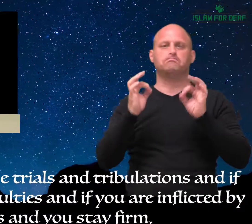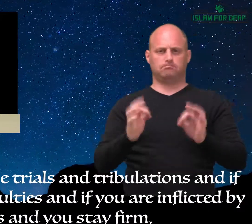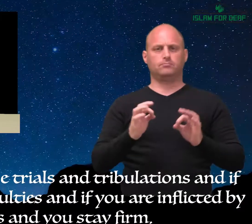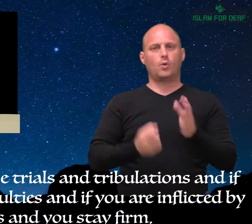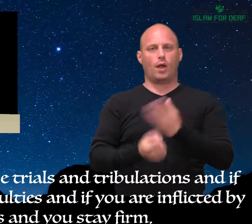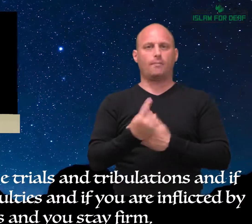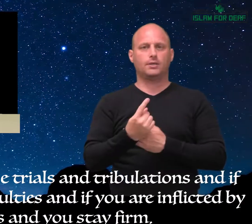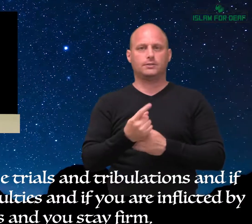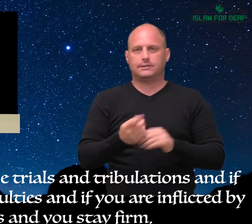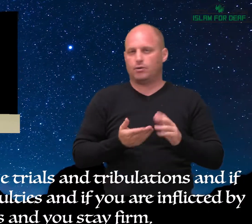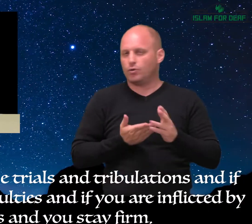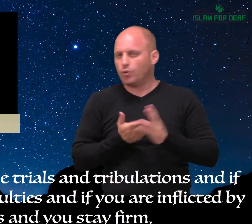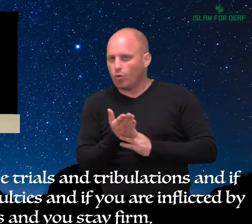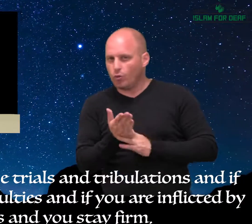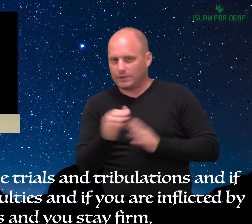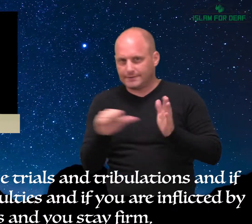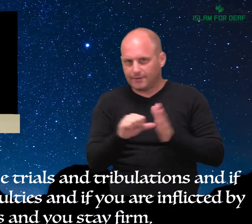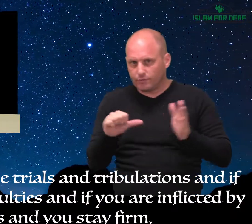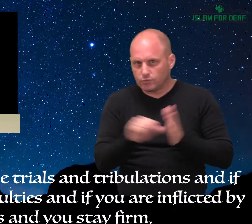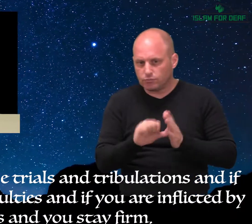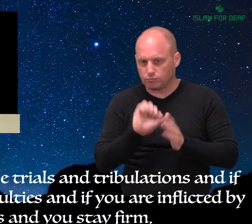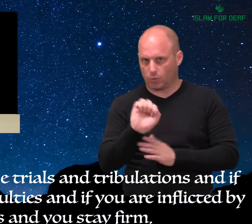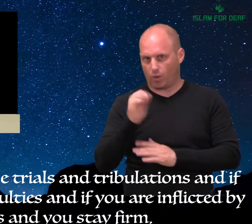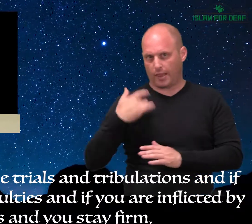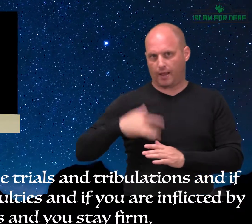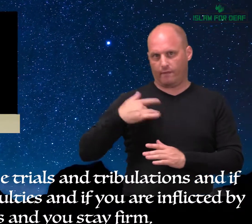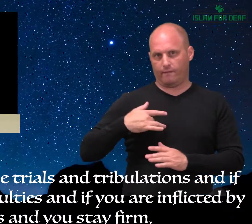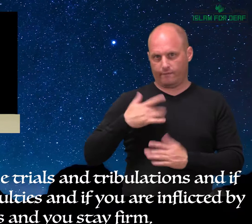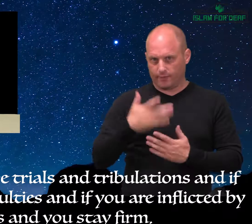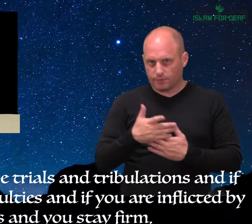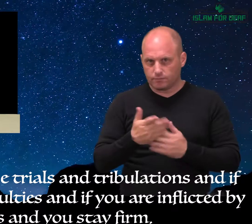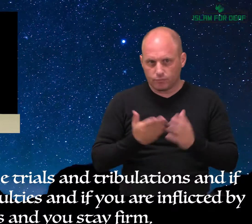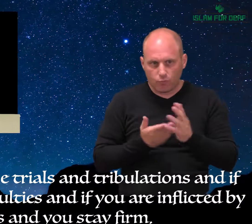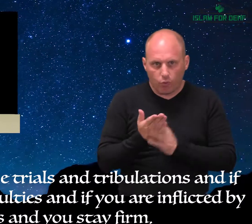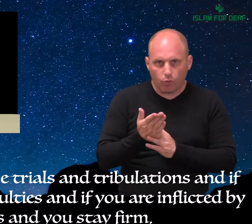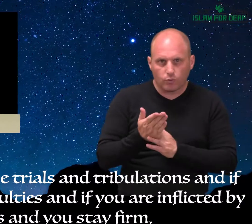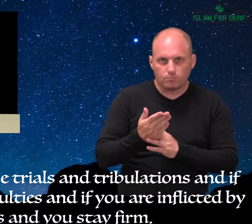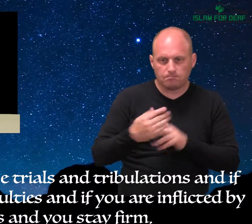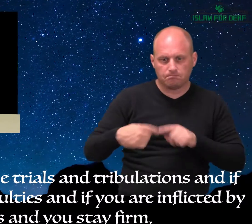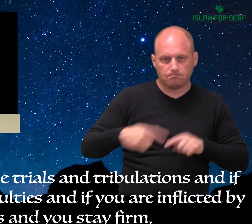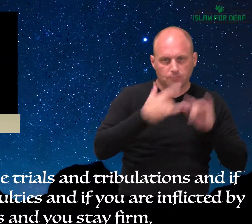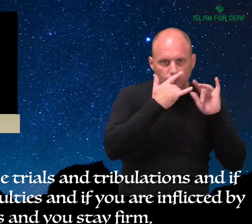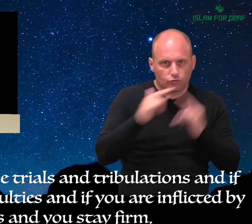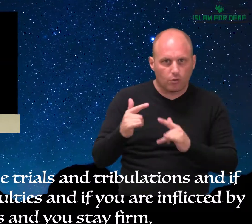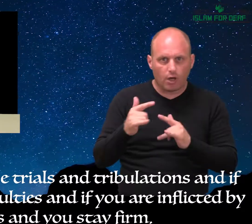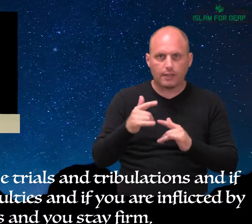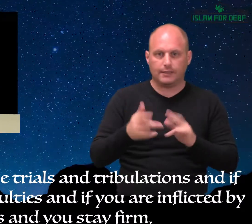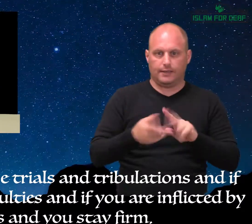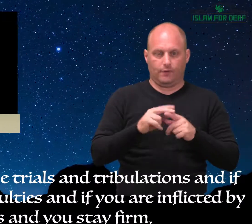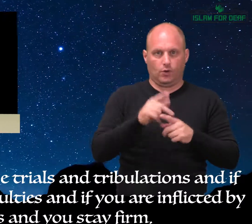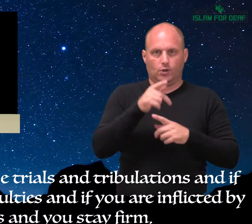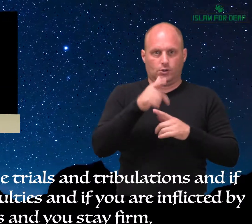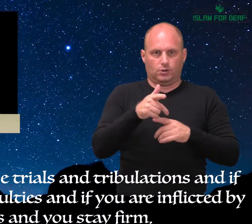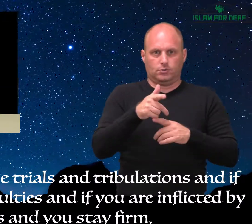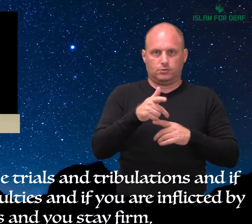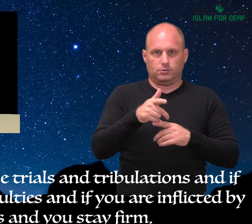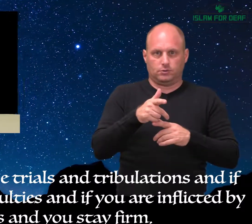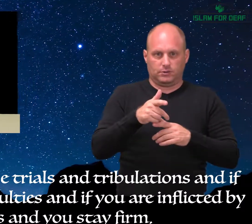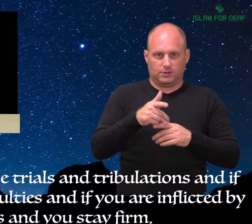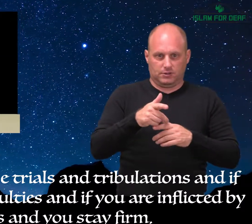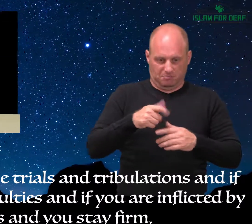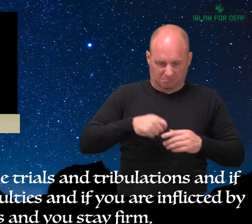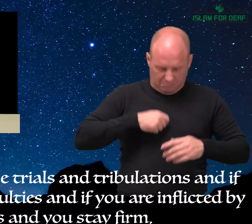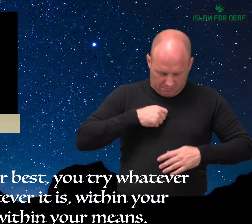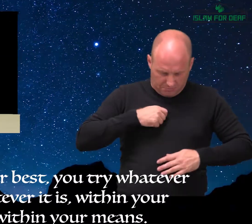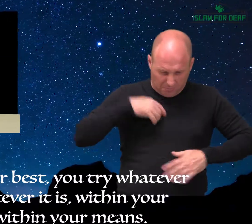If you go through the trial and tribulations, if you go through difficulties and if you are afflicted by calamities and you stay